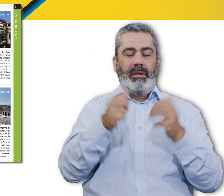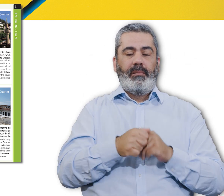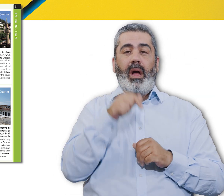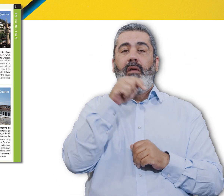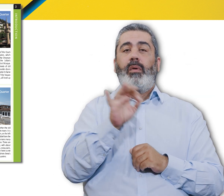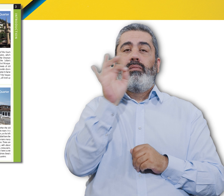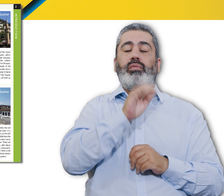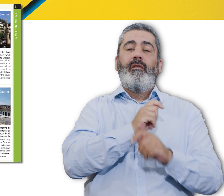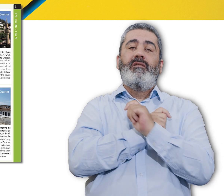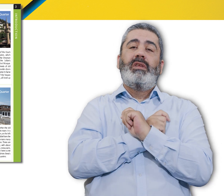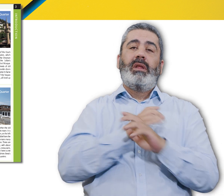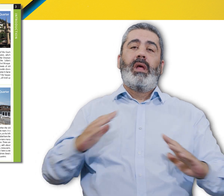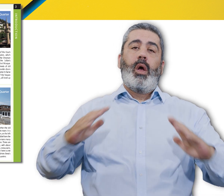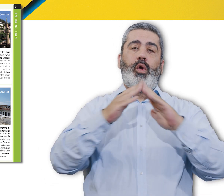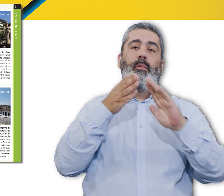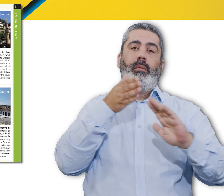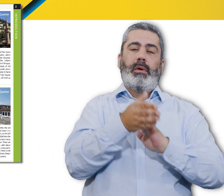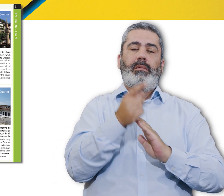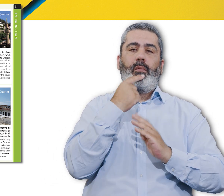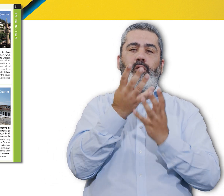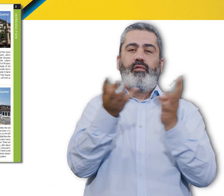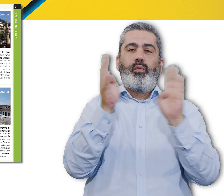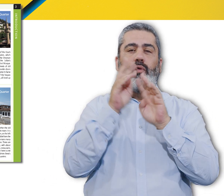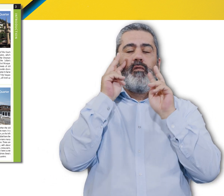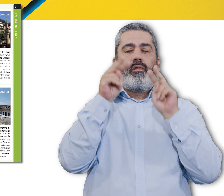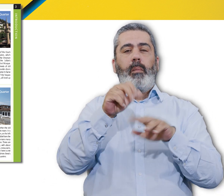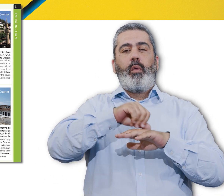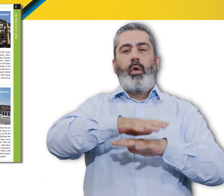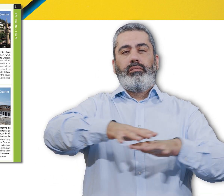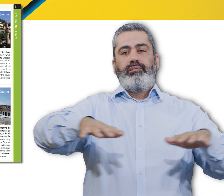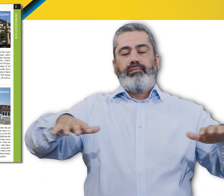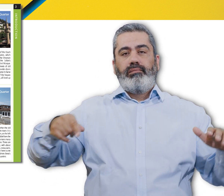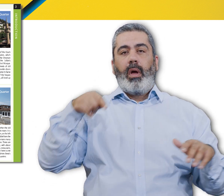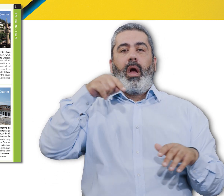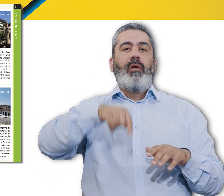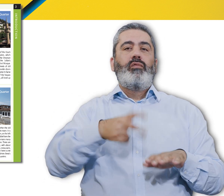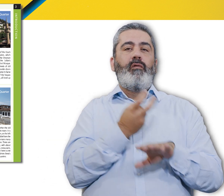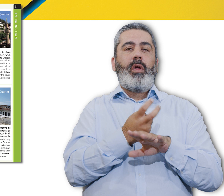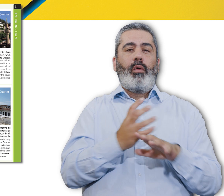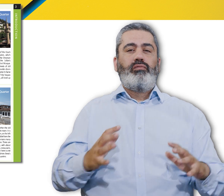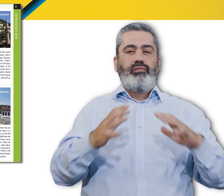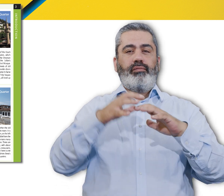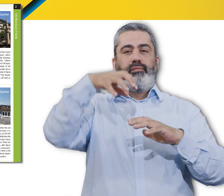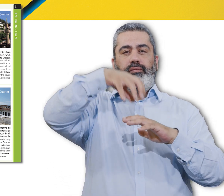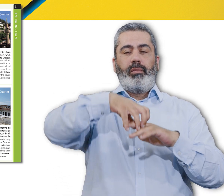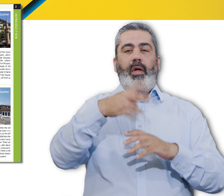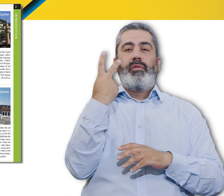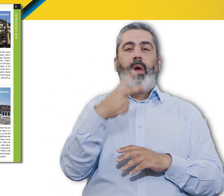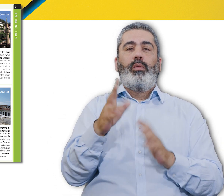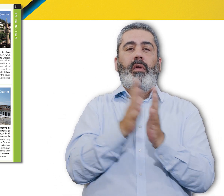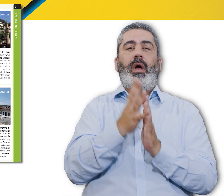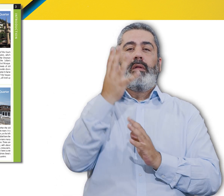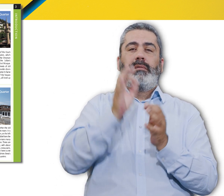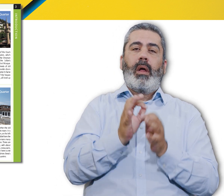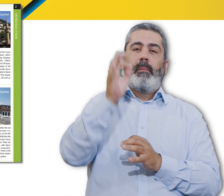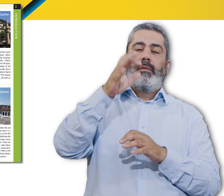fortress overlooking the town. It is built on a rocky hill, at an elevation of 214 m, on the left bank of the River Esm and is